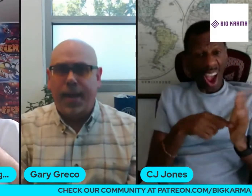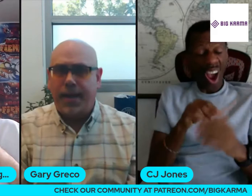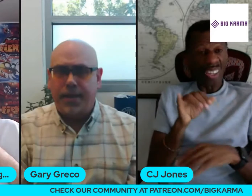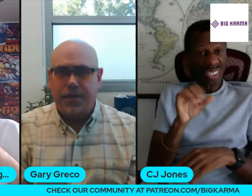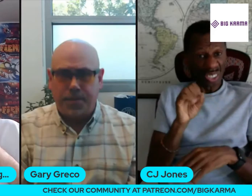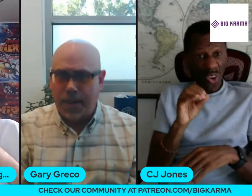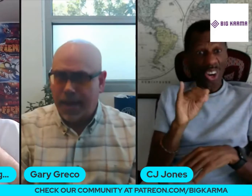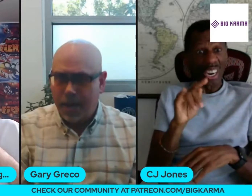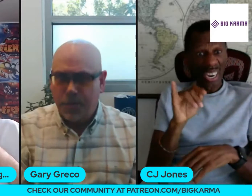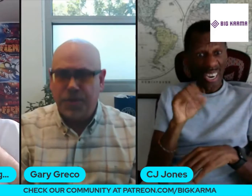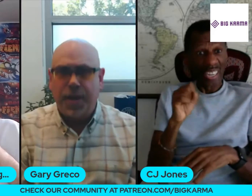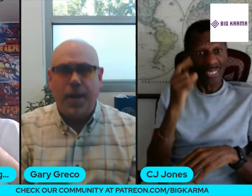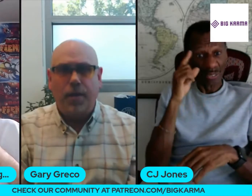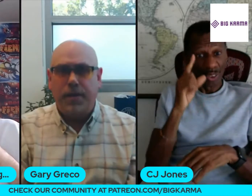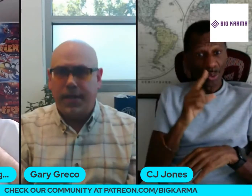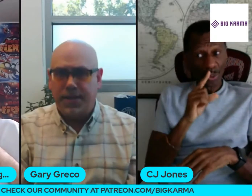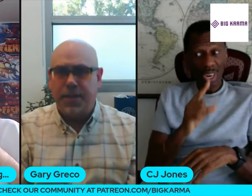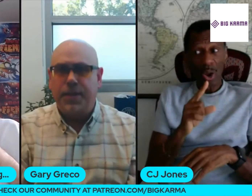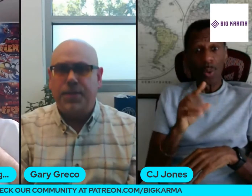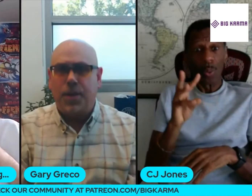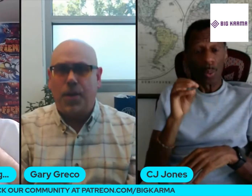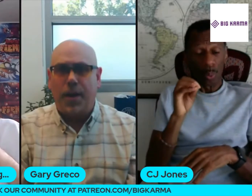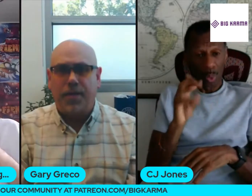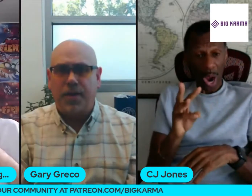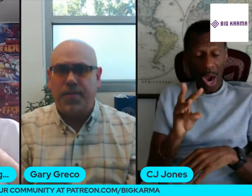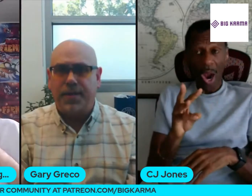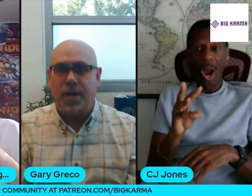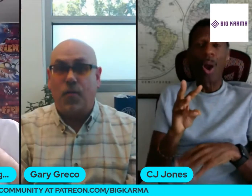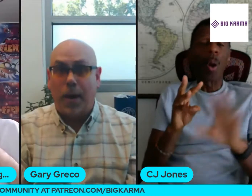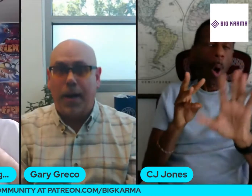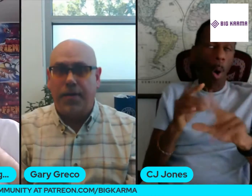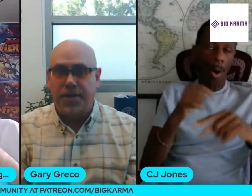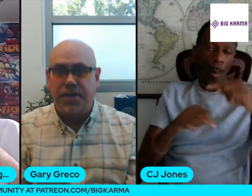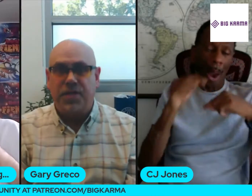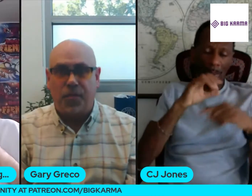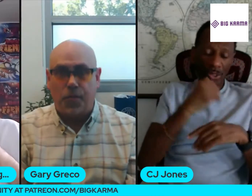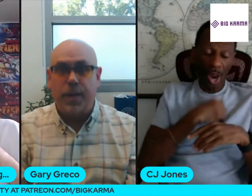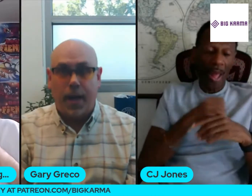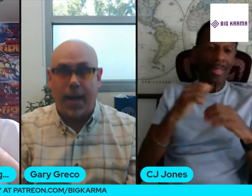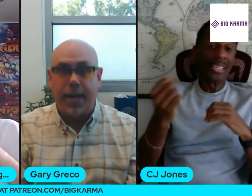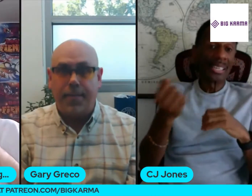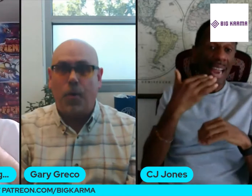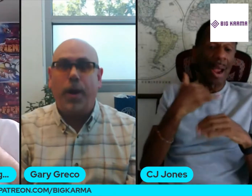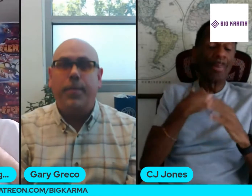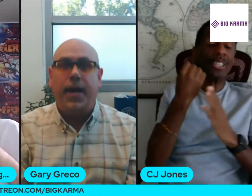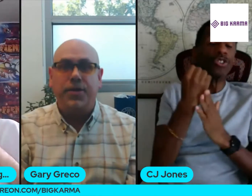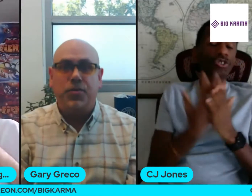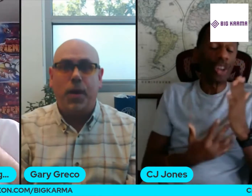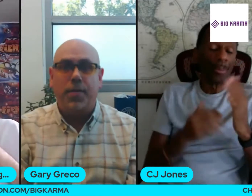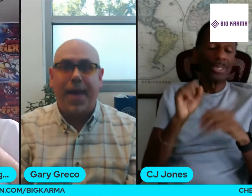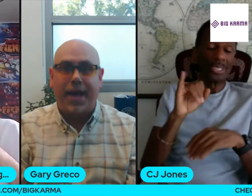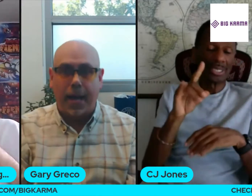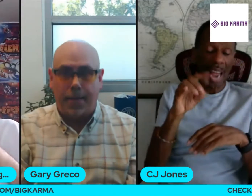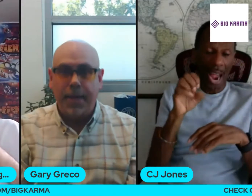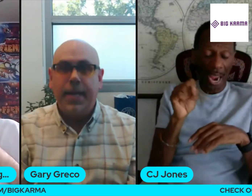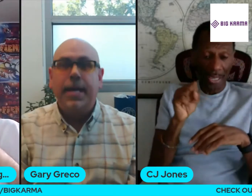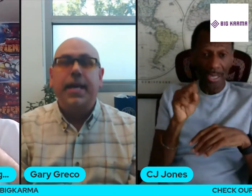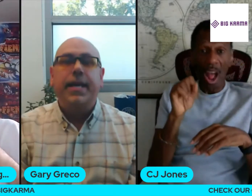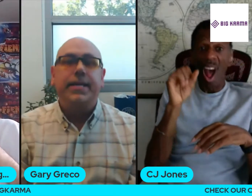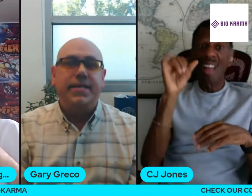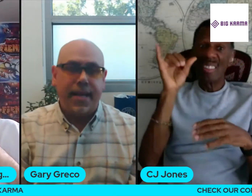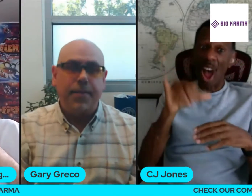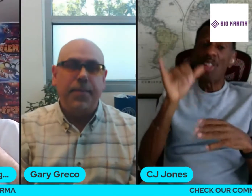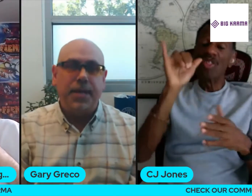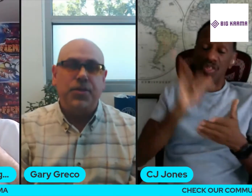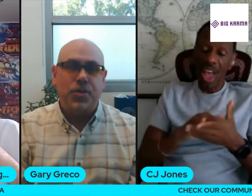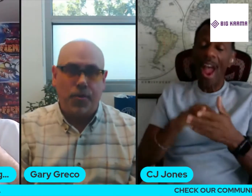parked, and my name was there and listed. So I thought to myself, wow, this is for real. I am part. Wait a minute. I just wanted to back up.